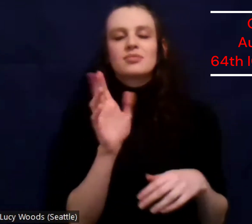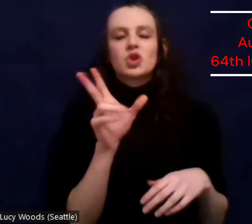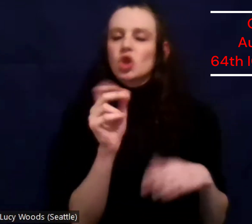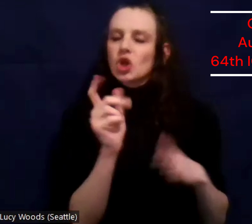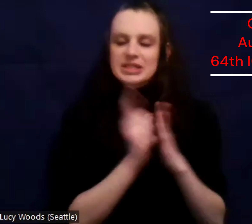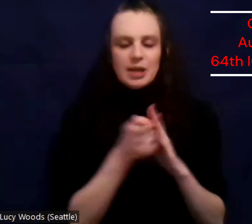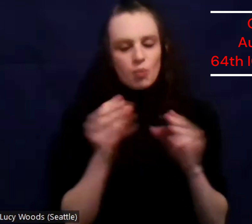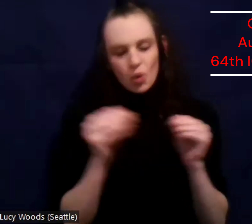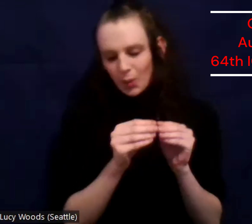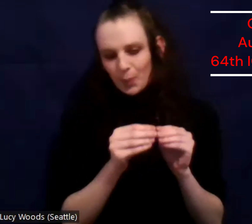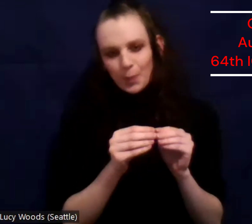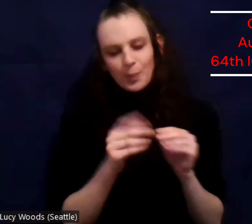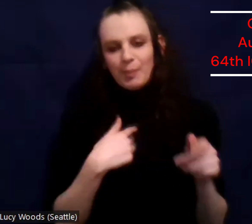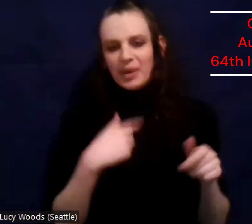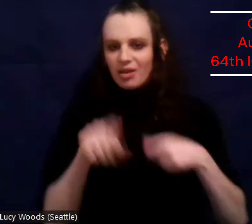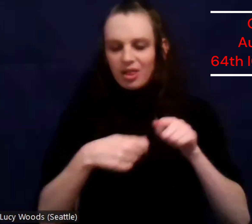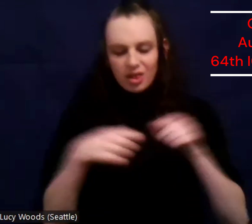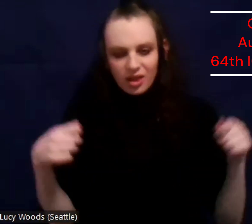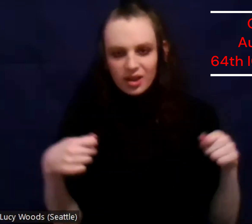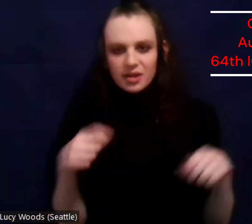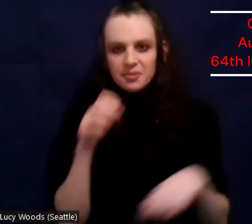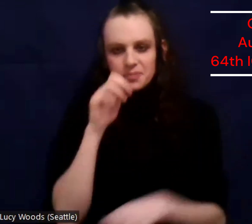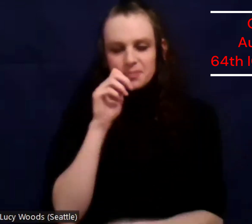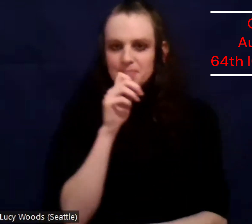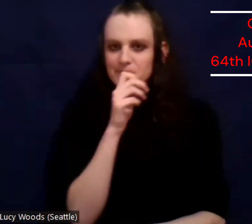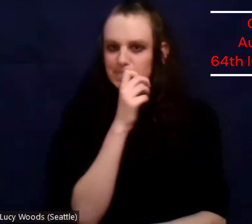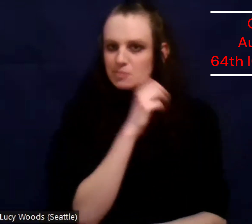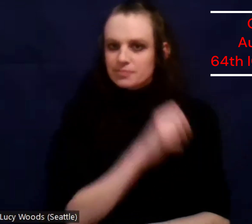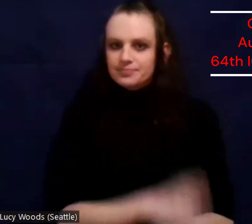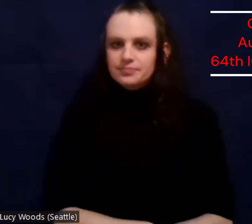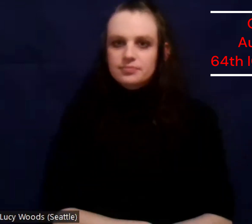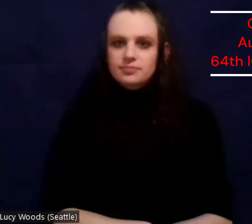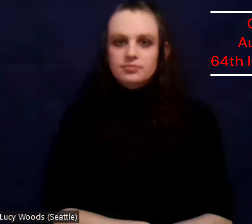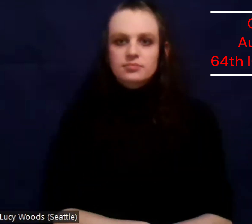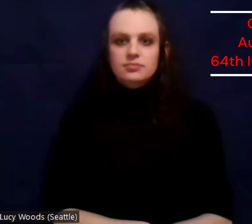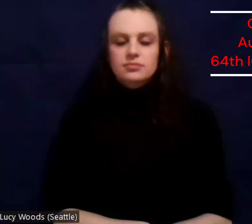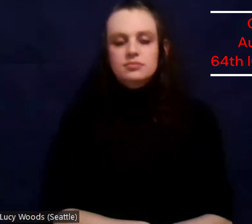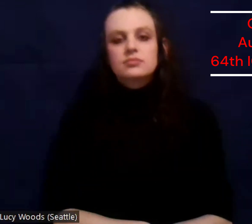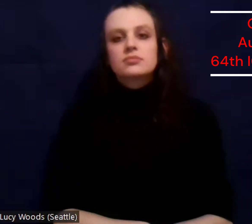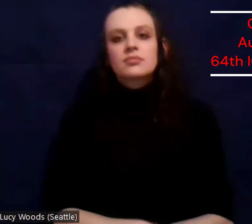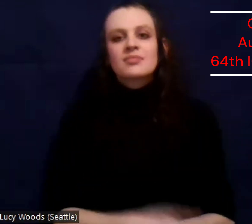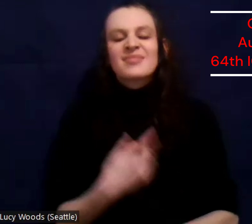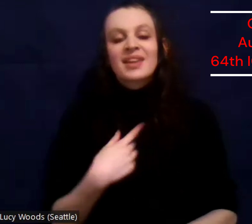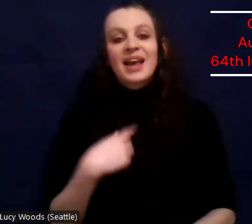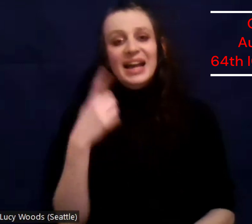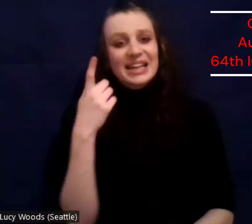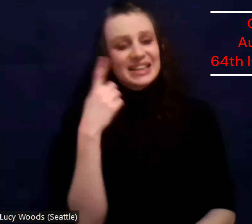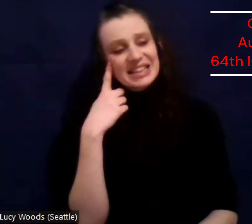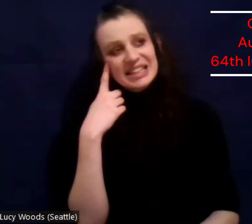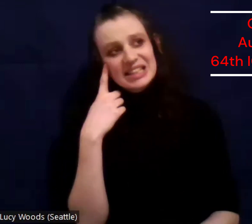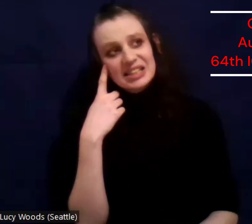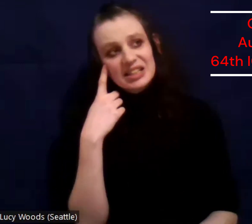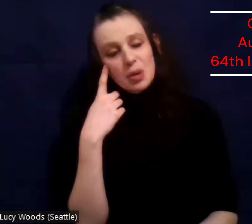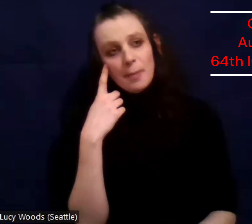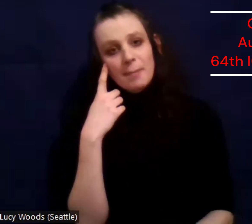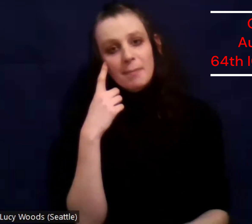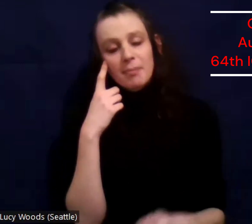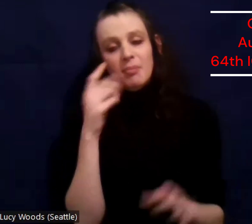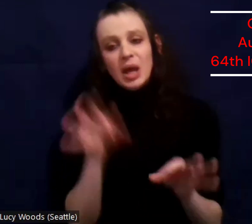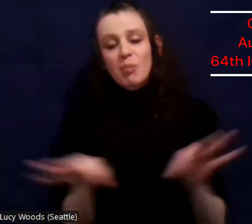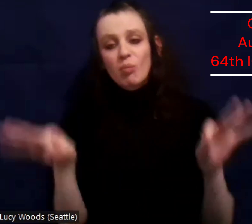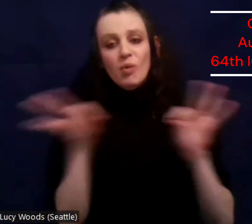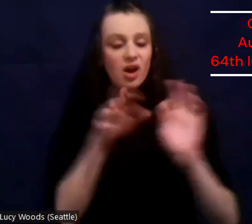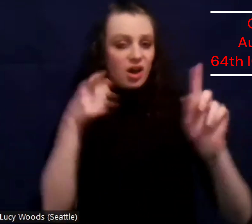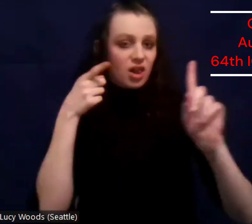up. Um, and I think the main point